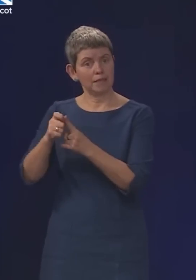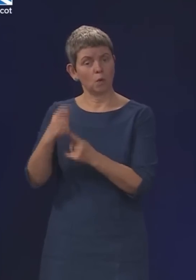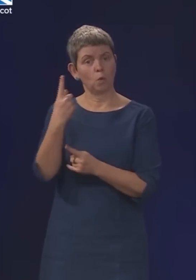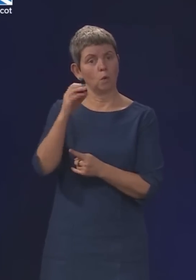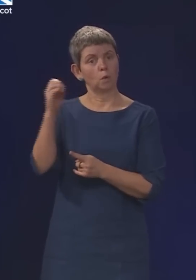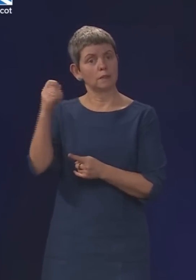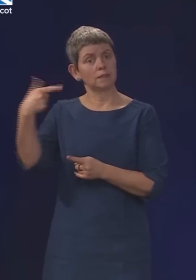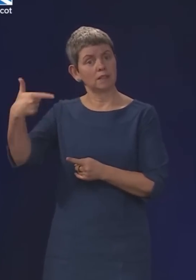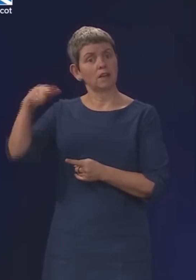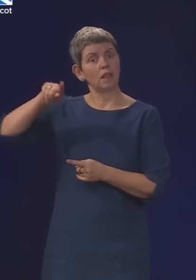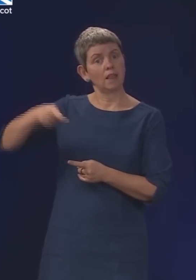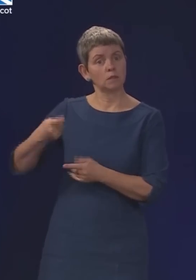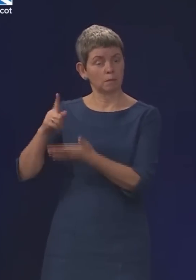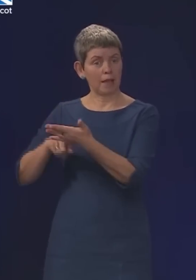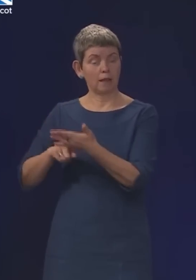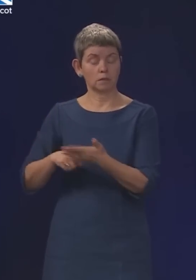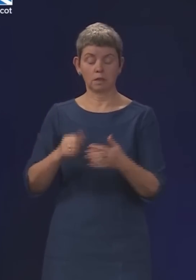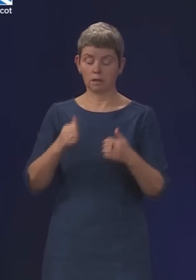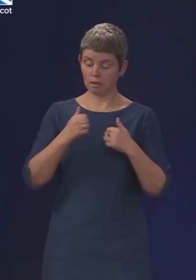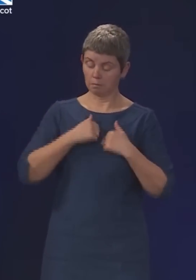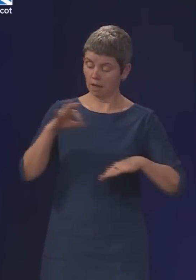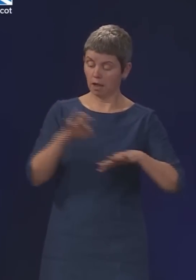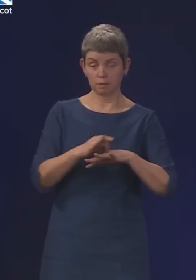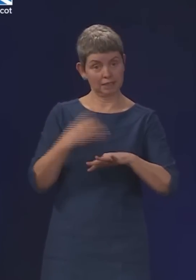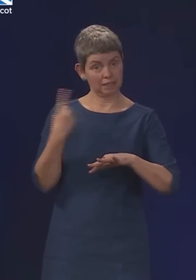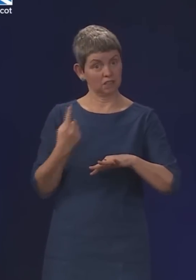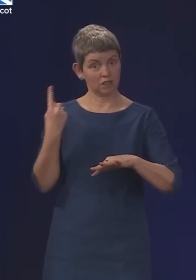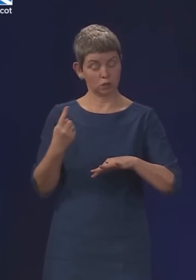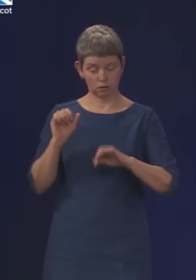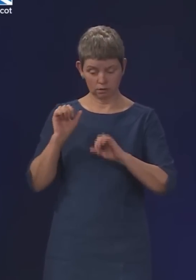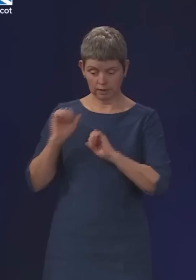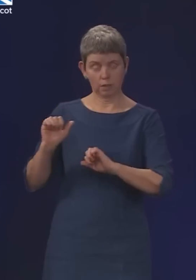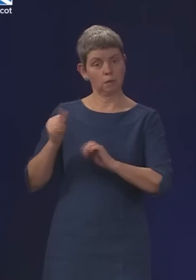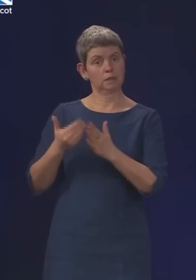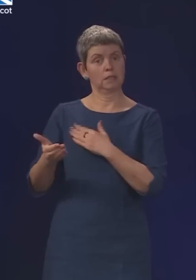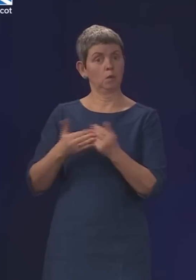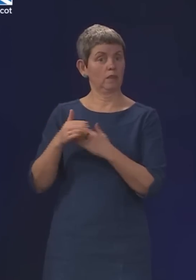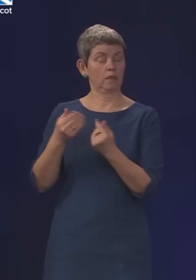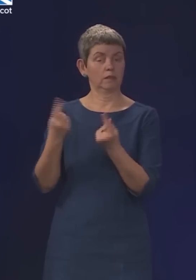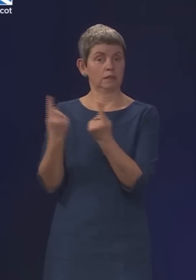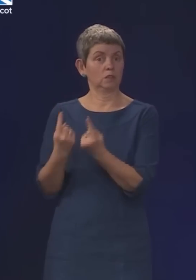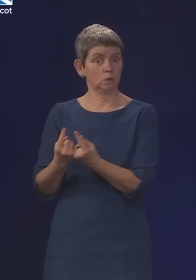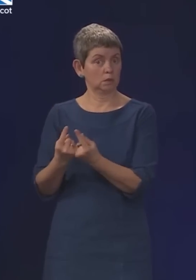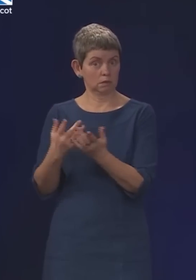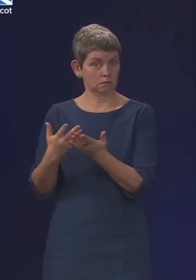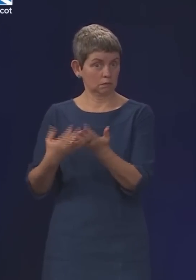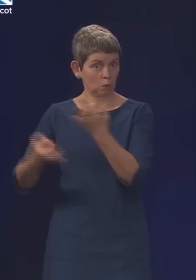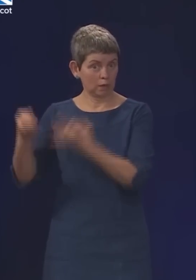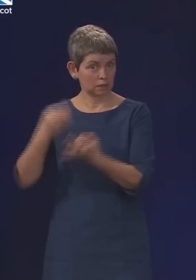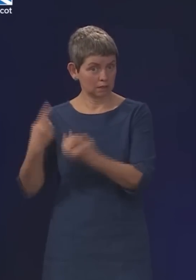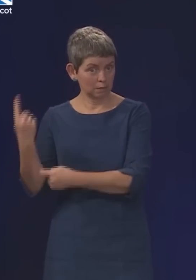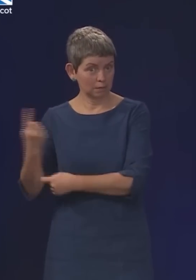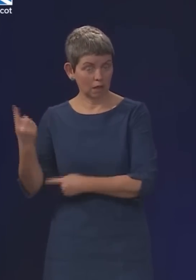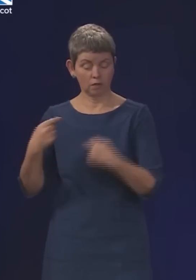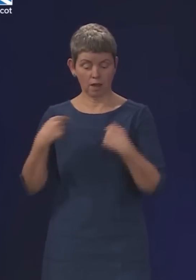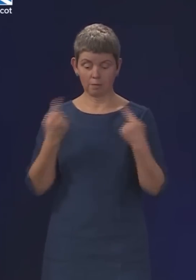will take decisions about what he does with resources that belong to him in line with that. And I'm standing here as First Minister and that